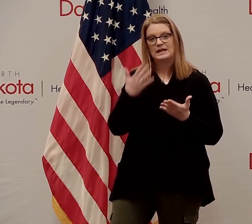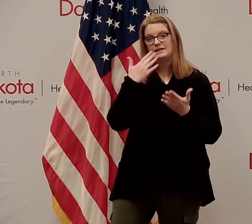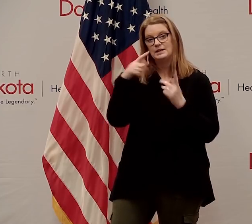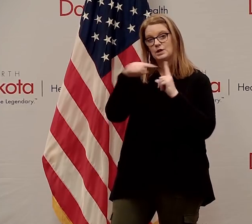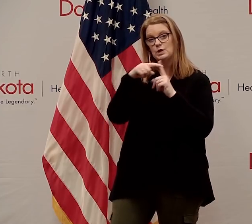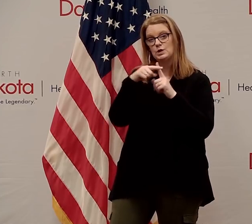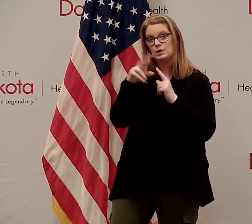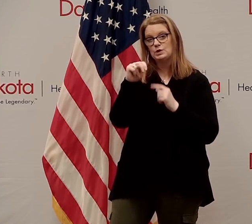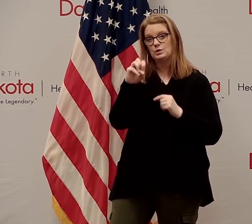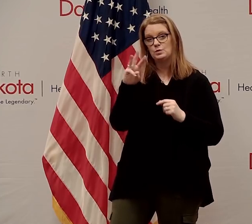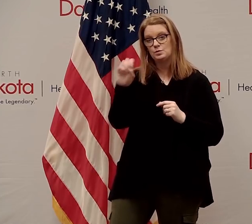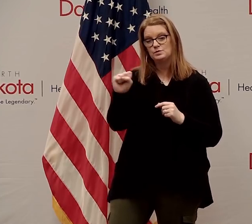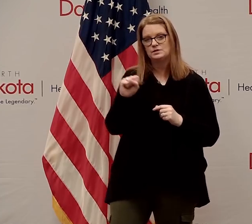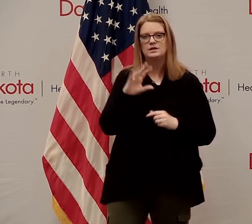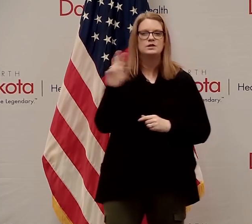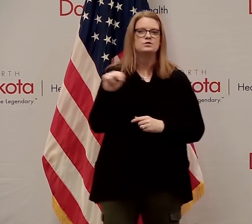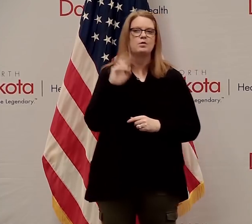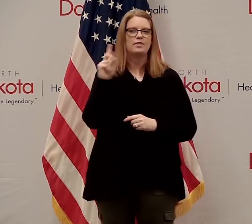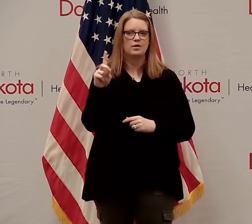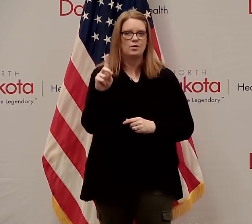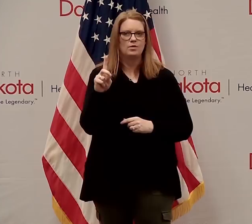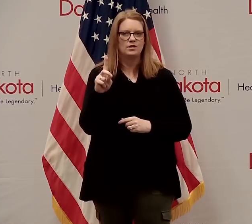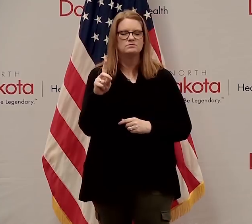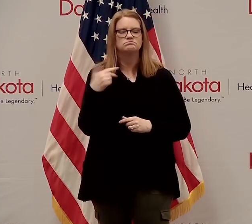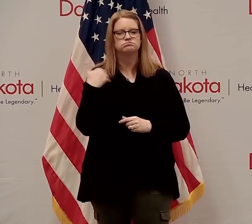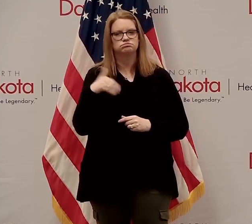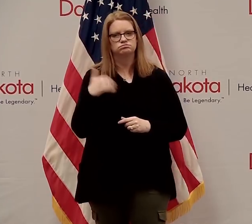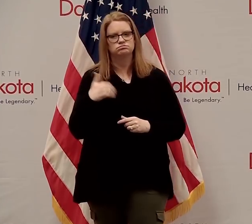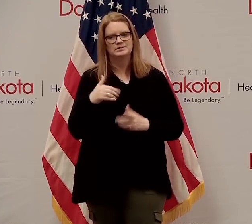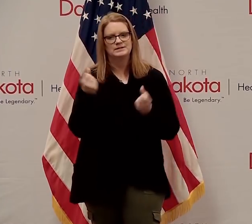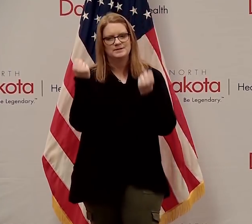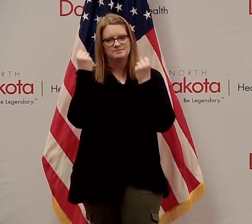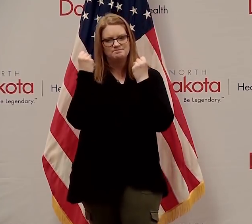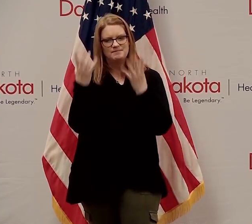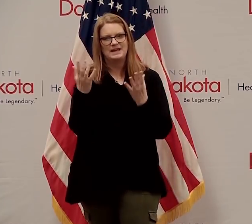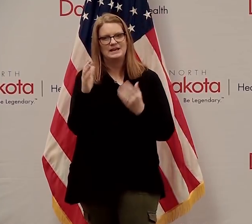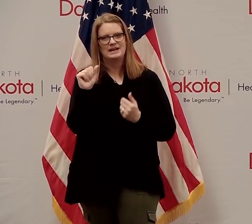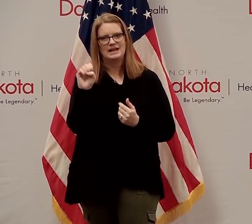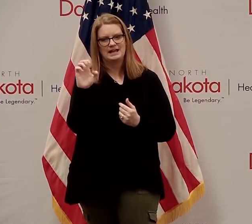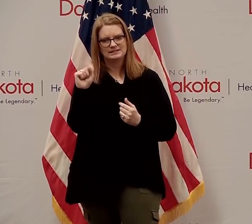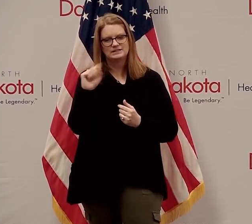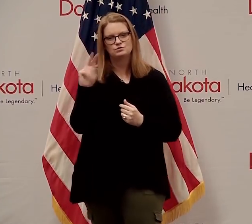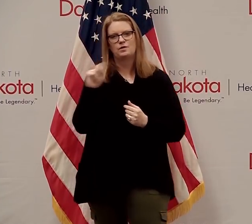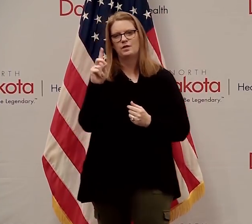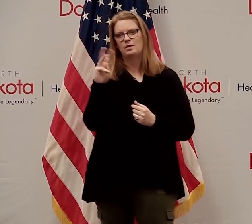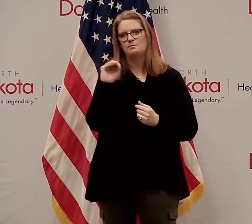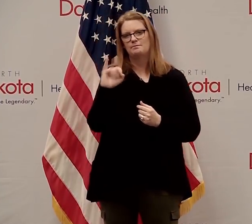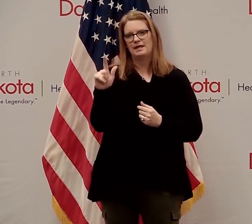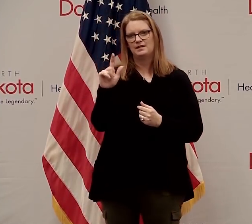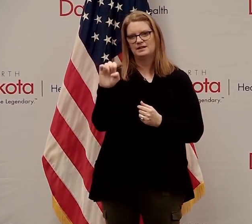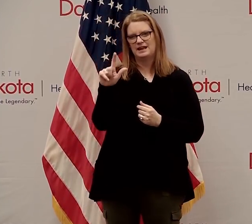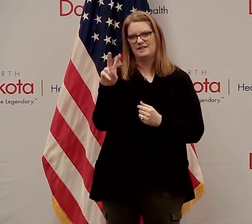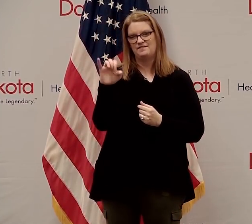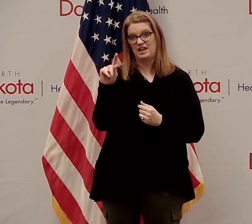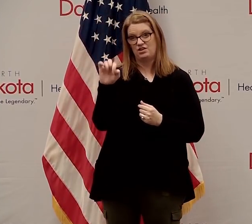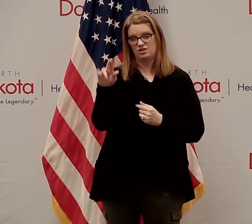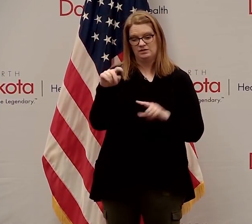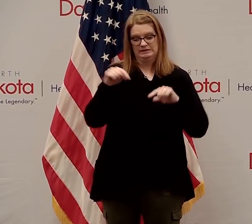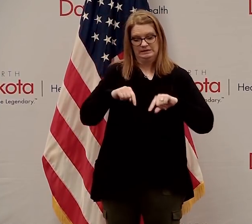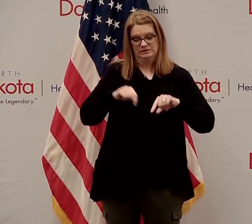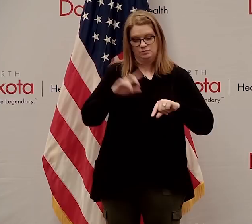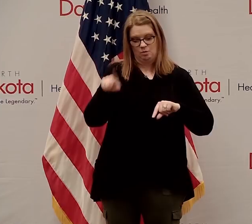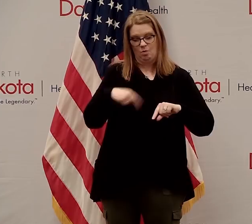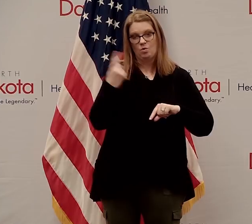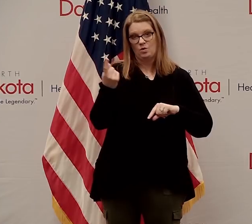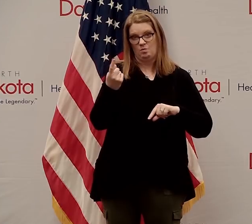section. North Dakota, we have many assets. One of those we'd like to highlight today is the North Dakota Mill and Elevator. North Dakota is the only state in the